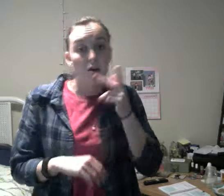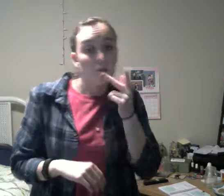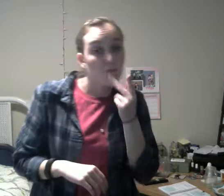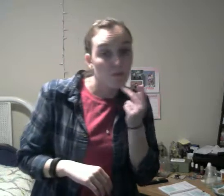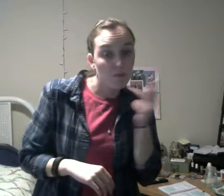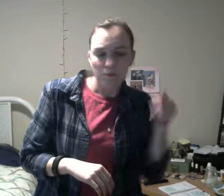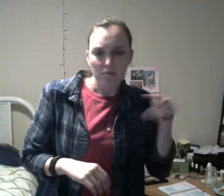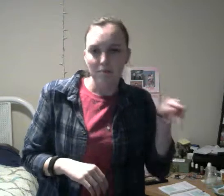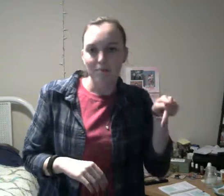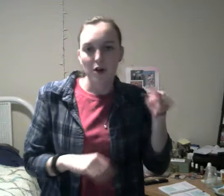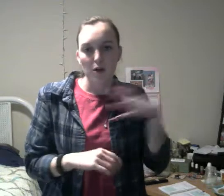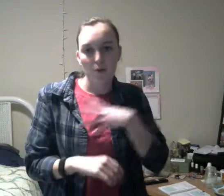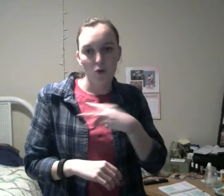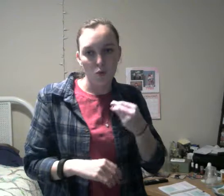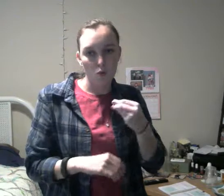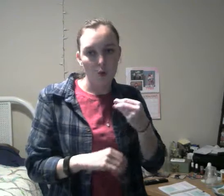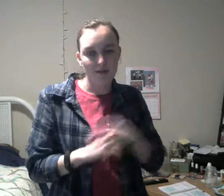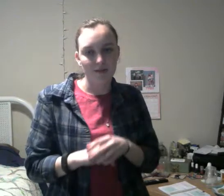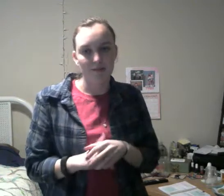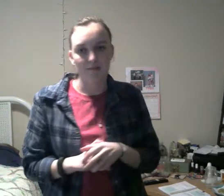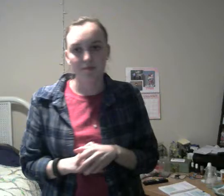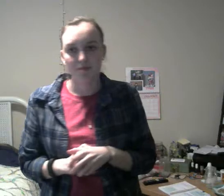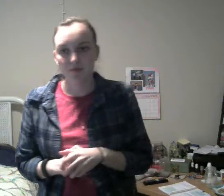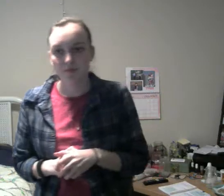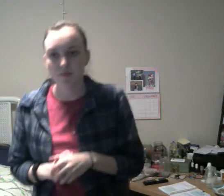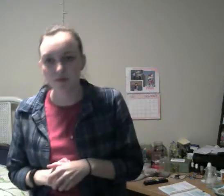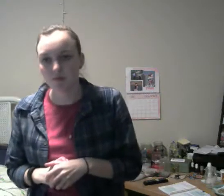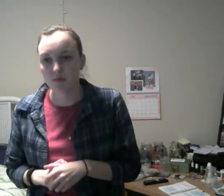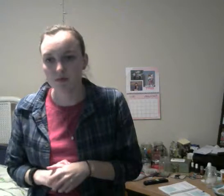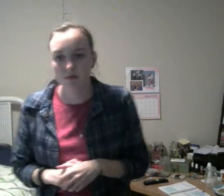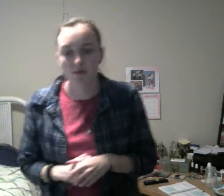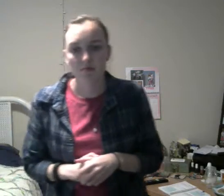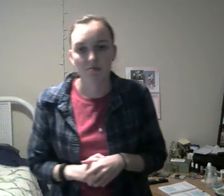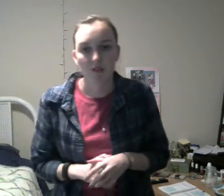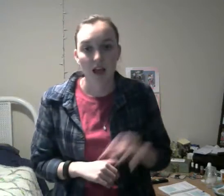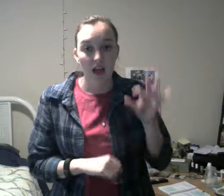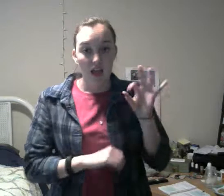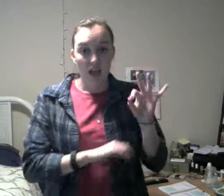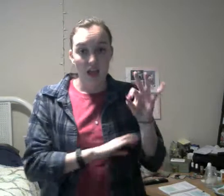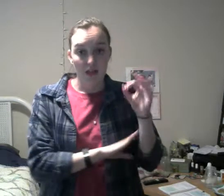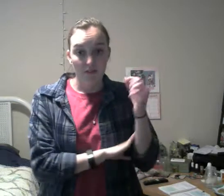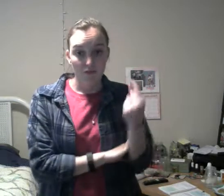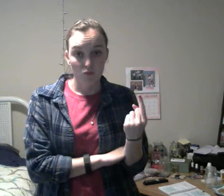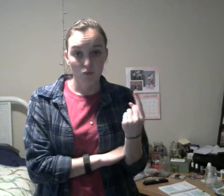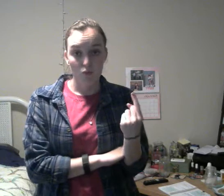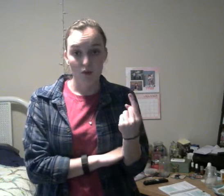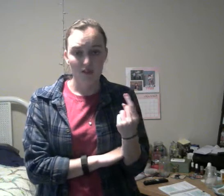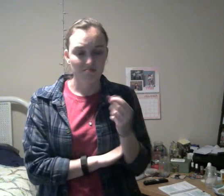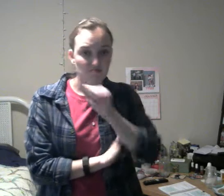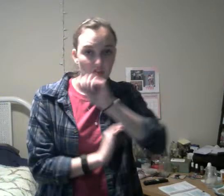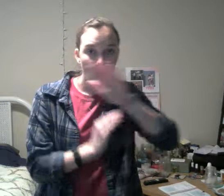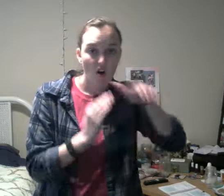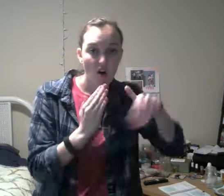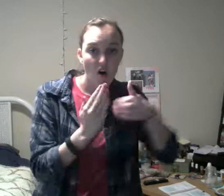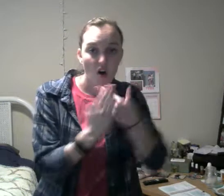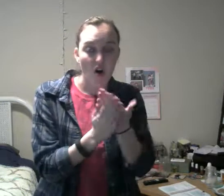so they're homozygous recessive or true breeding for that. In the F1 generation, what he found is that they were all purple. And all they're heterozygous, but